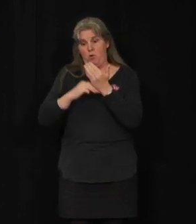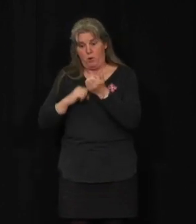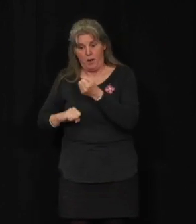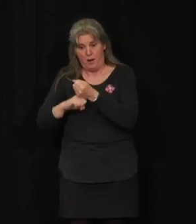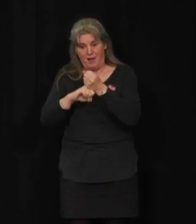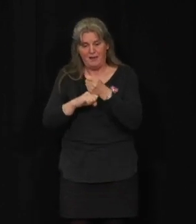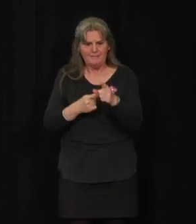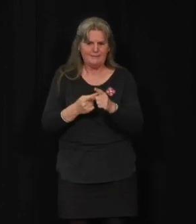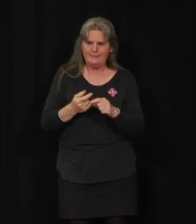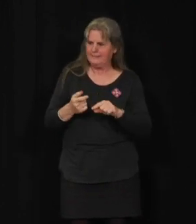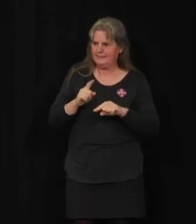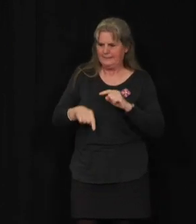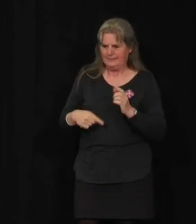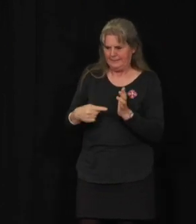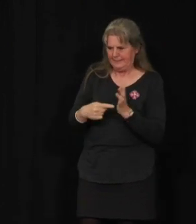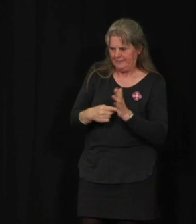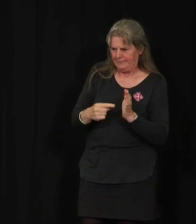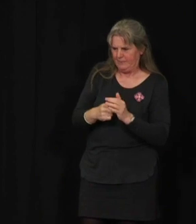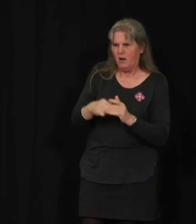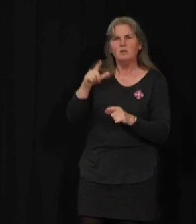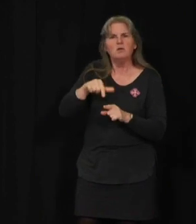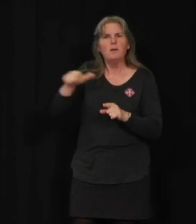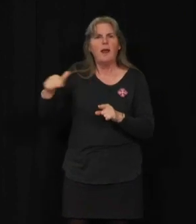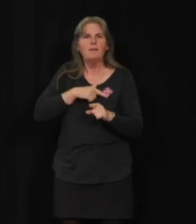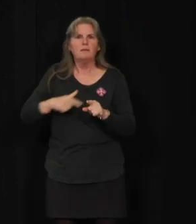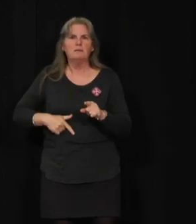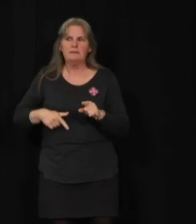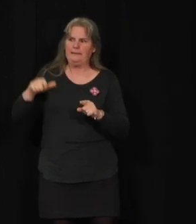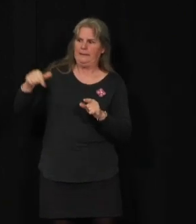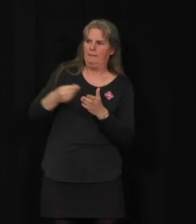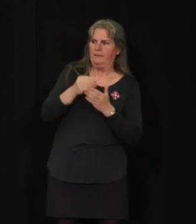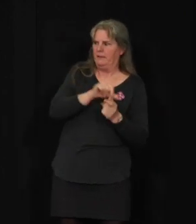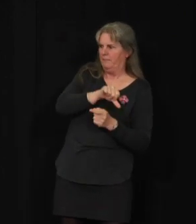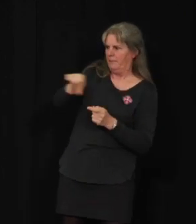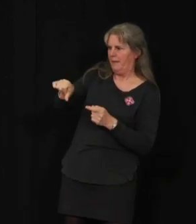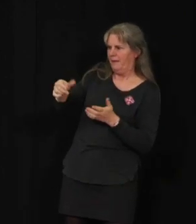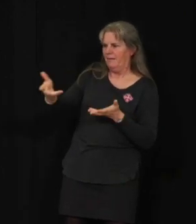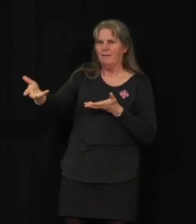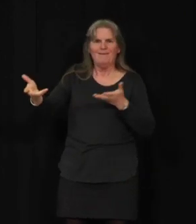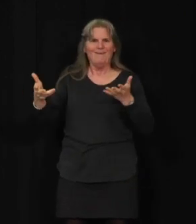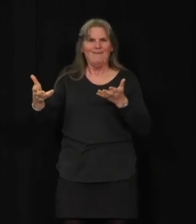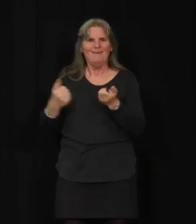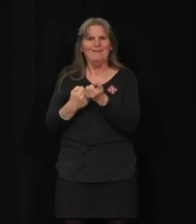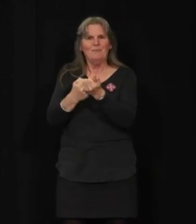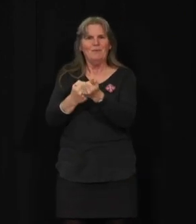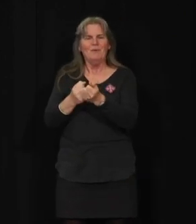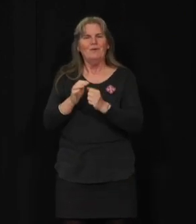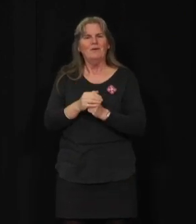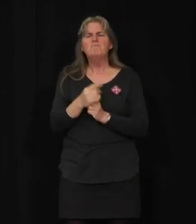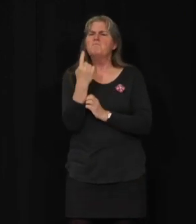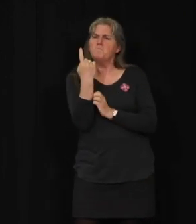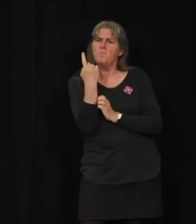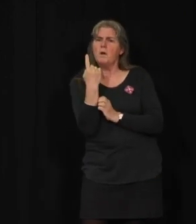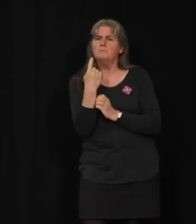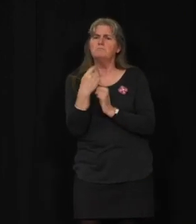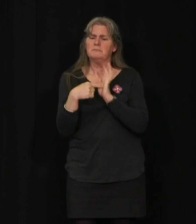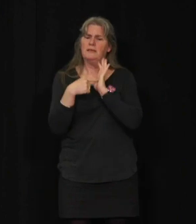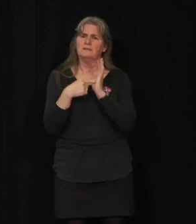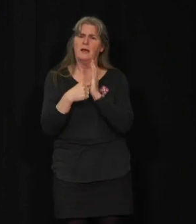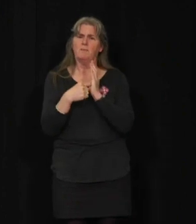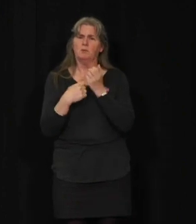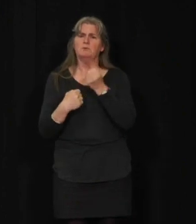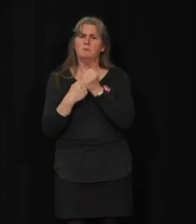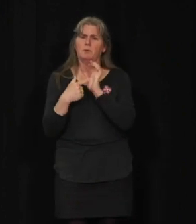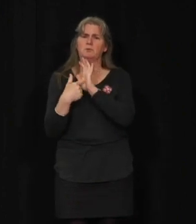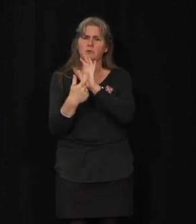rent payments and landlords who depend on that income. Now, it is only one of many supports that our government has introduced, all